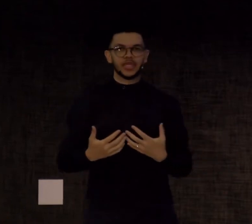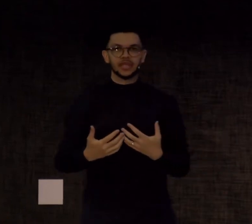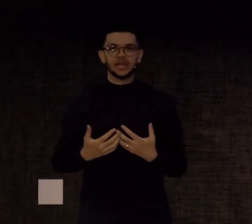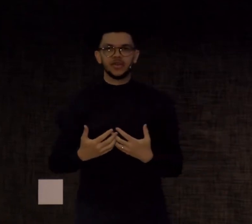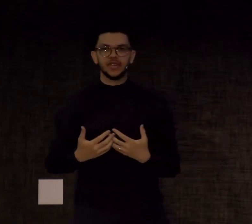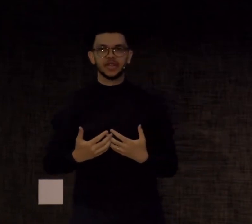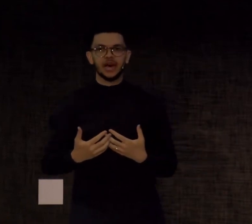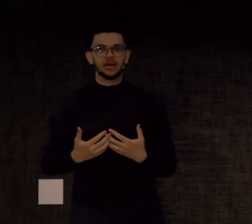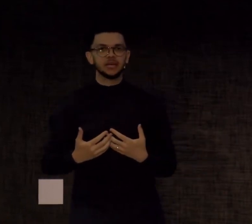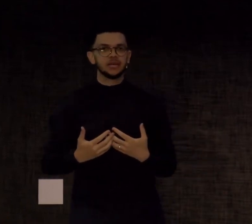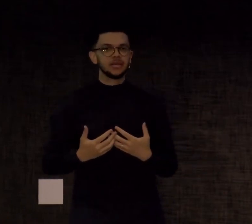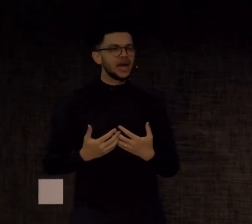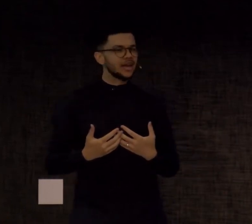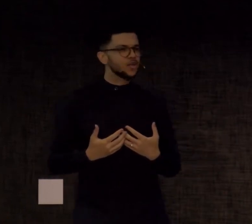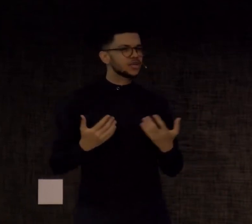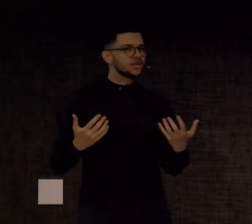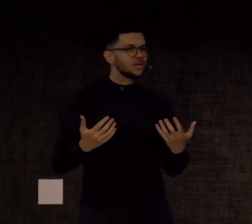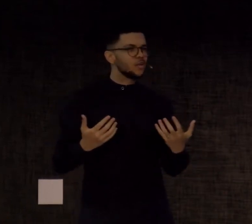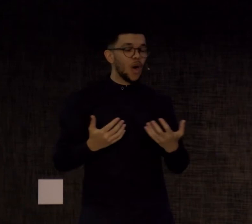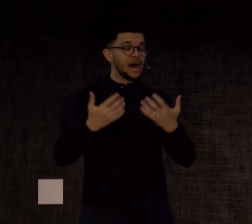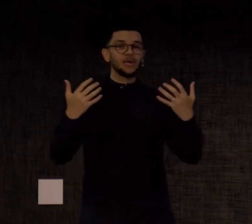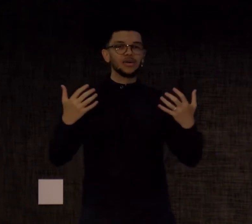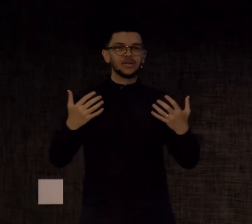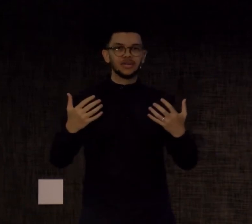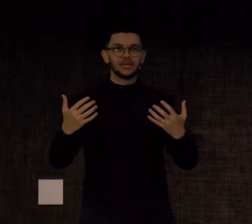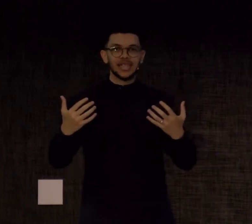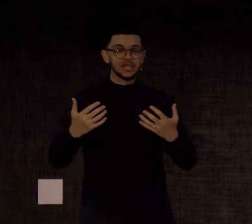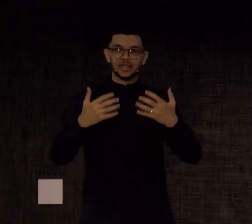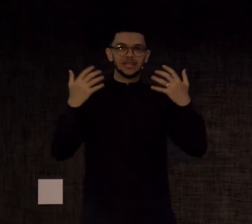corruption that we feel now. I thought, wow,